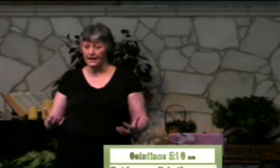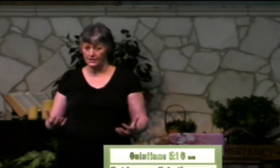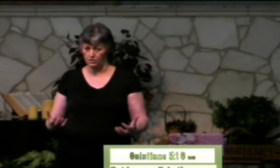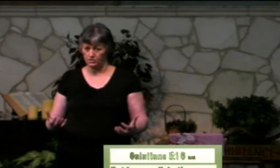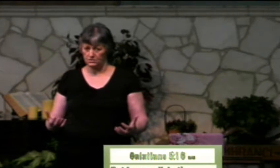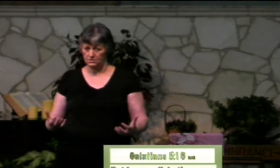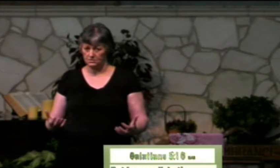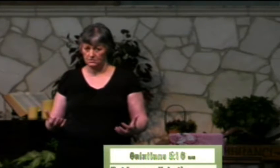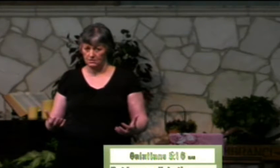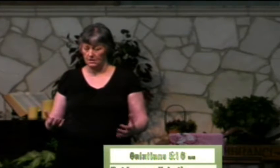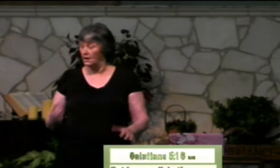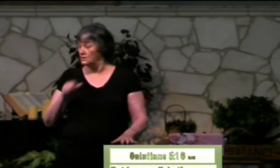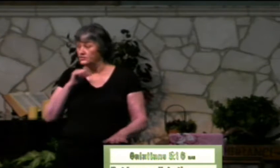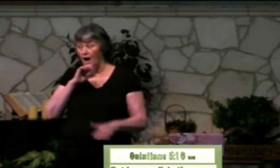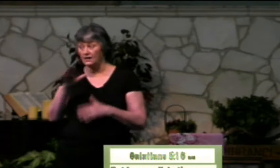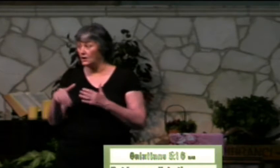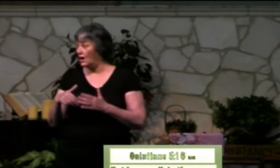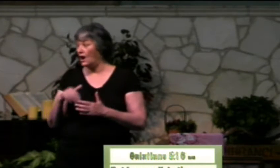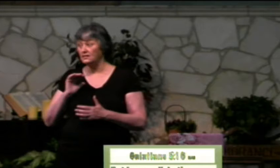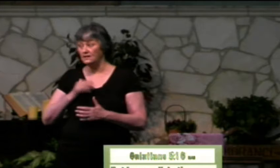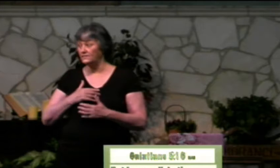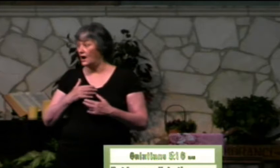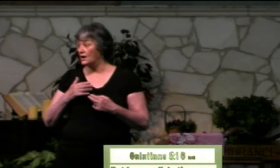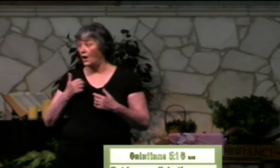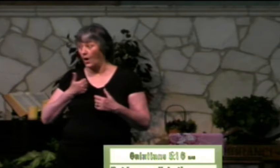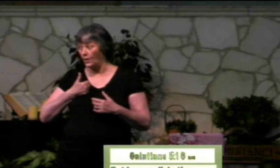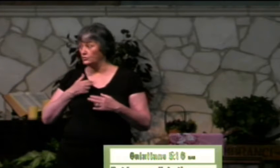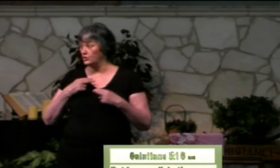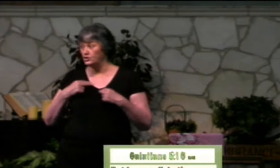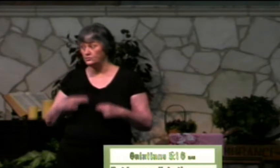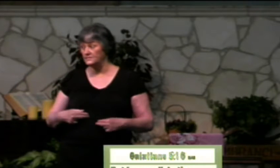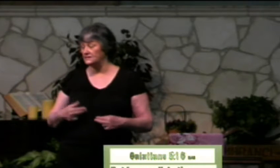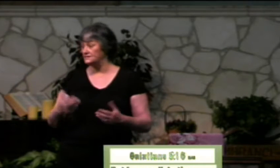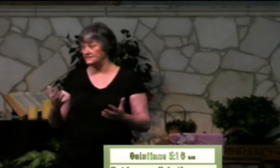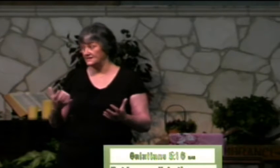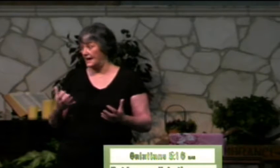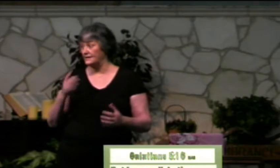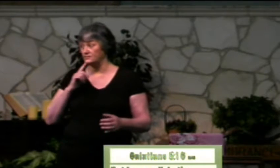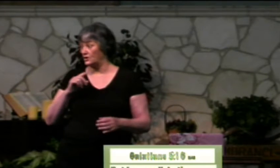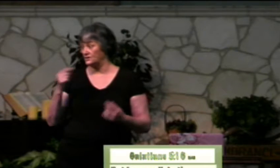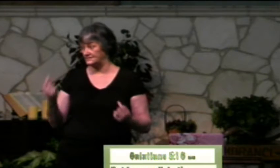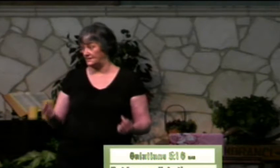desires. Not all of our own human desires are sin.